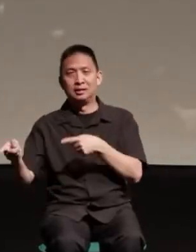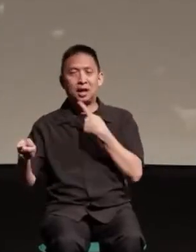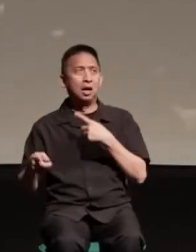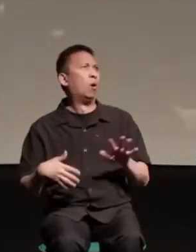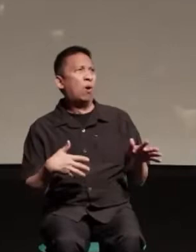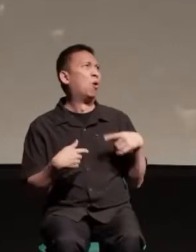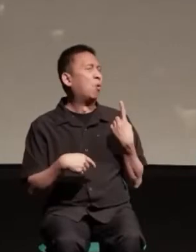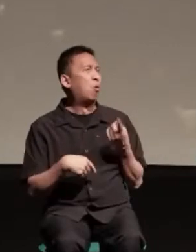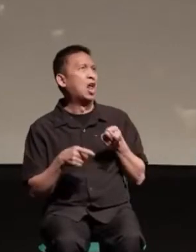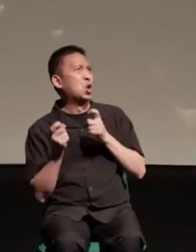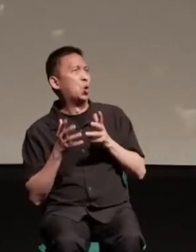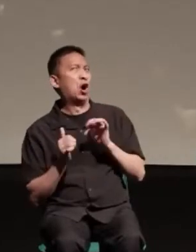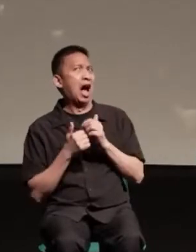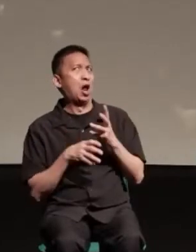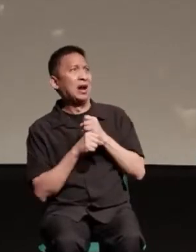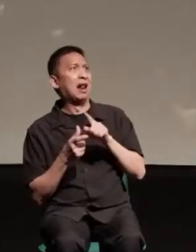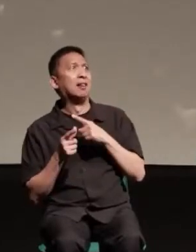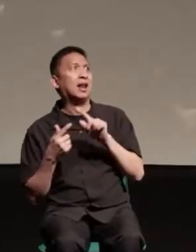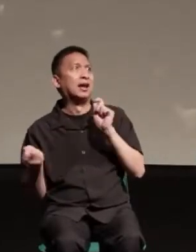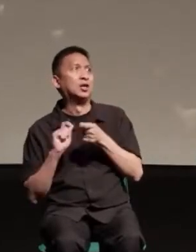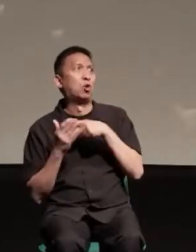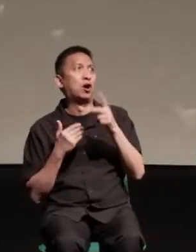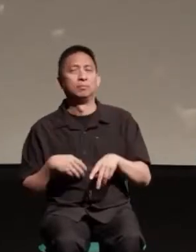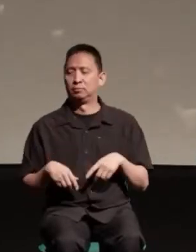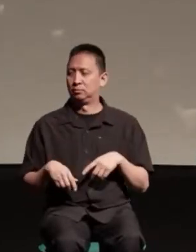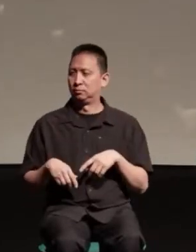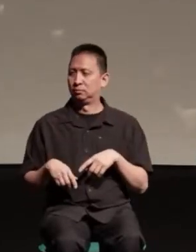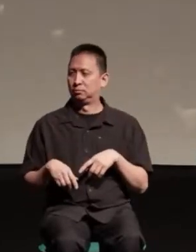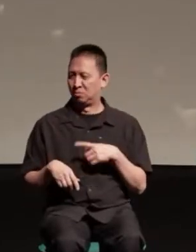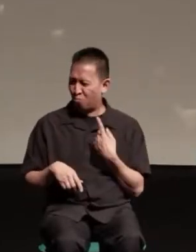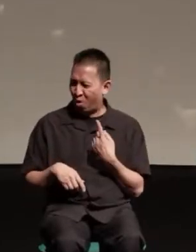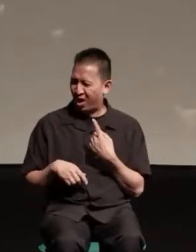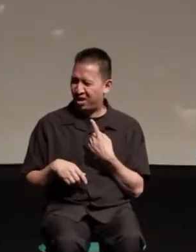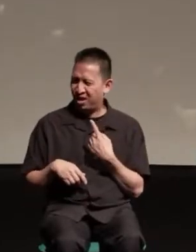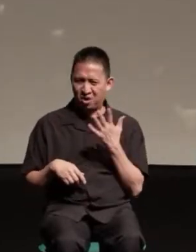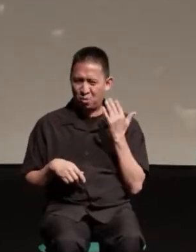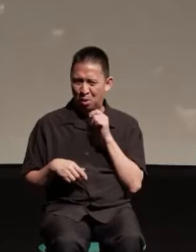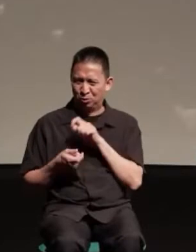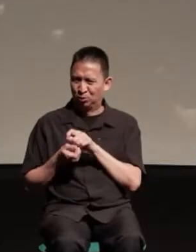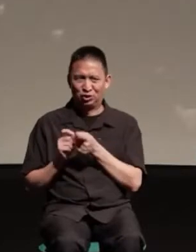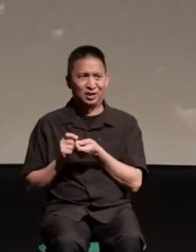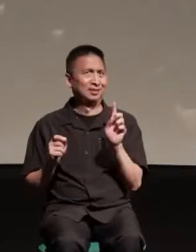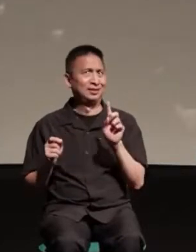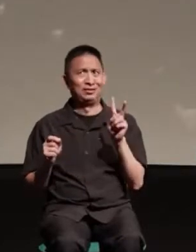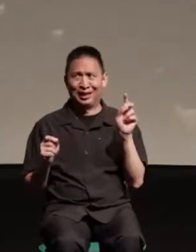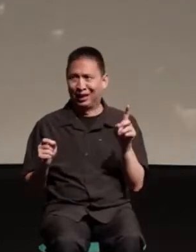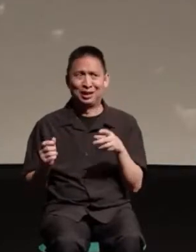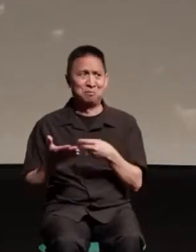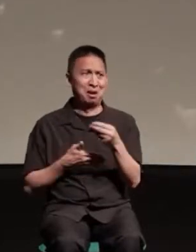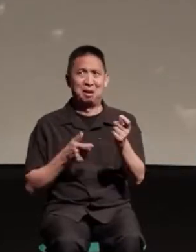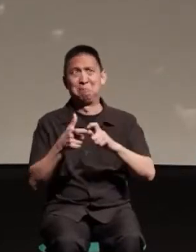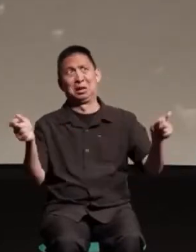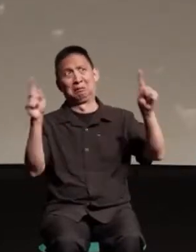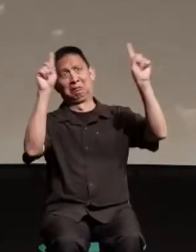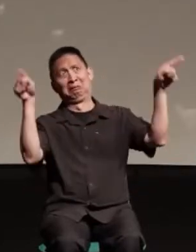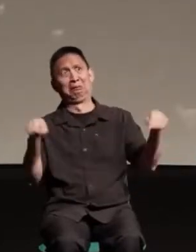one donor off Lawrence Welk. Then I can change the program. And I said, why don't you get them DVDs? Why don't you buy them a big screen TV? Why don't you get them